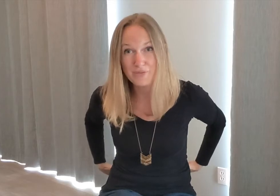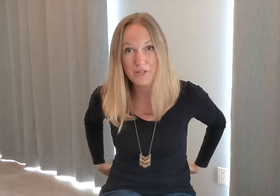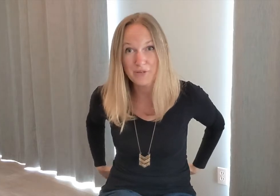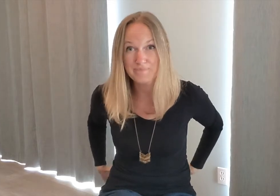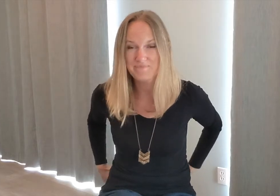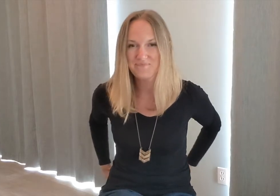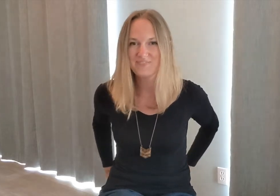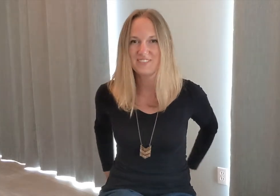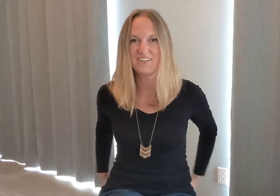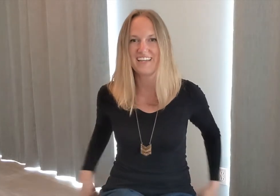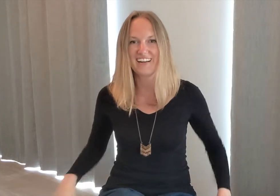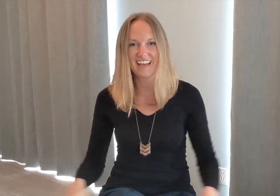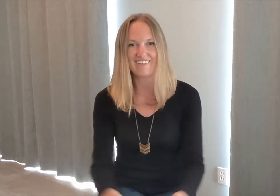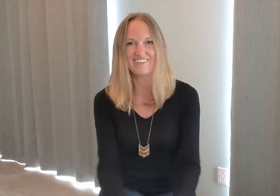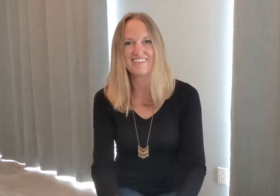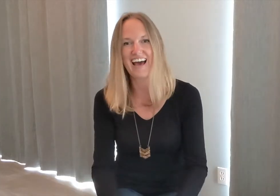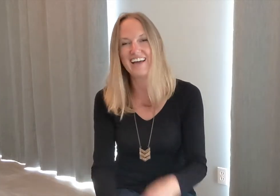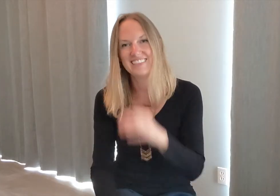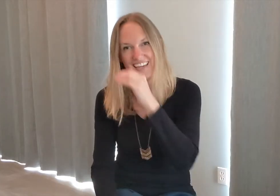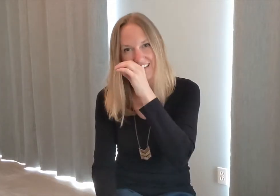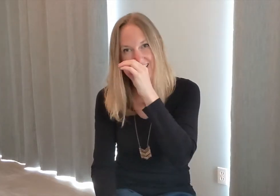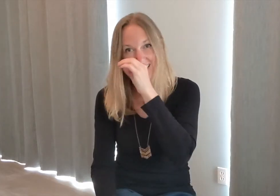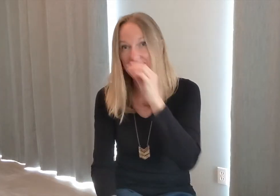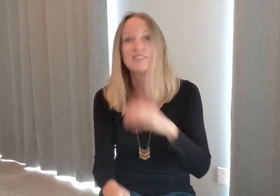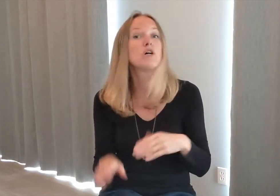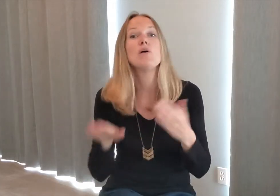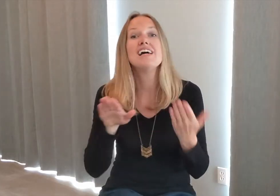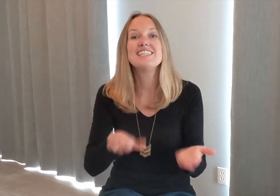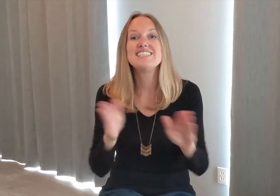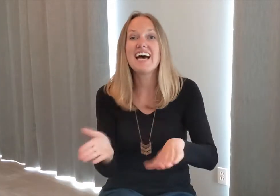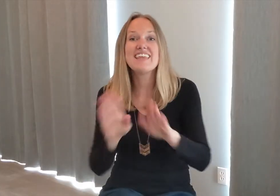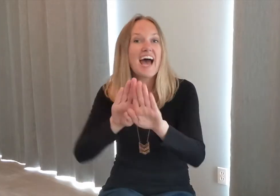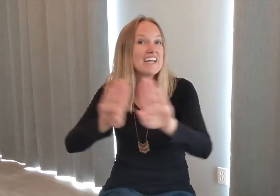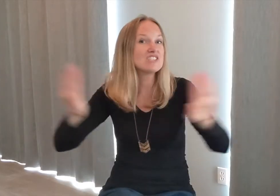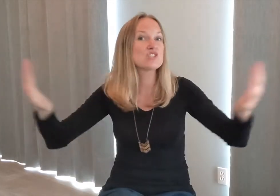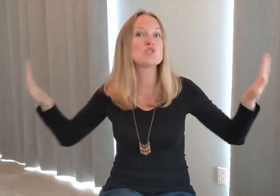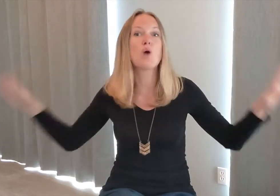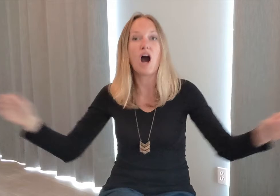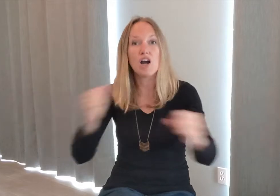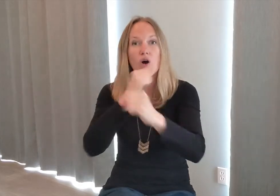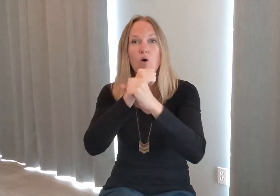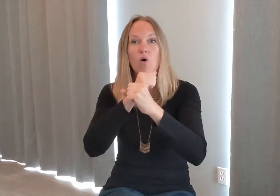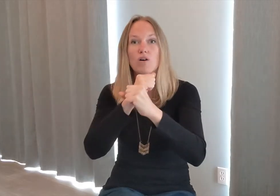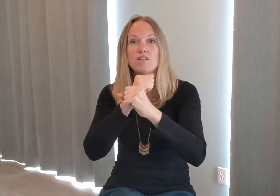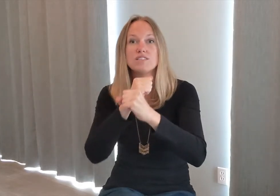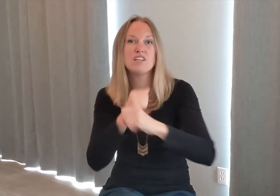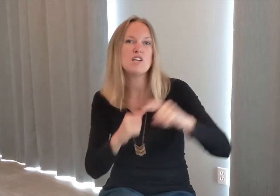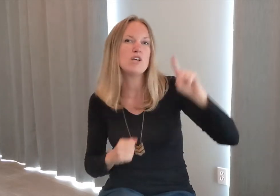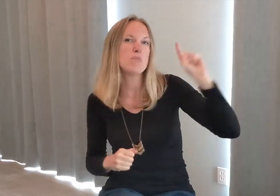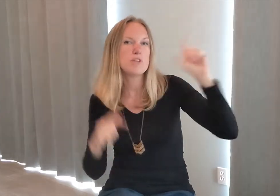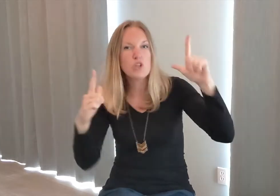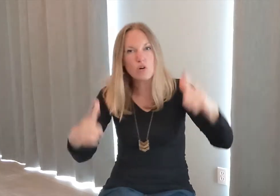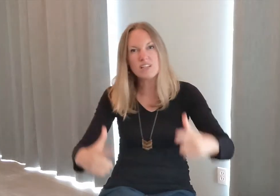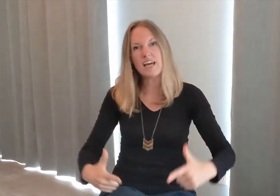through so we can get a hold of that, okay? So death had a stronghold, but your life